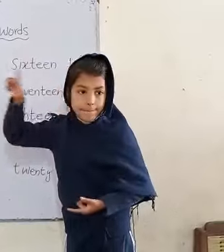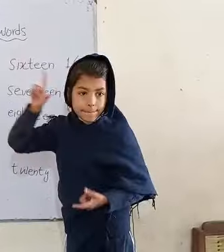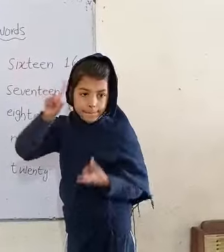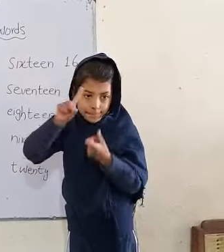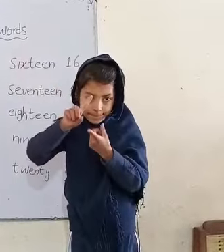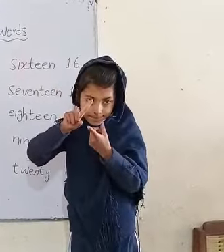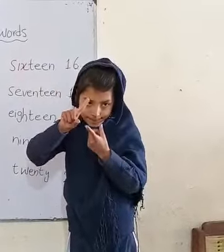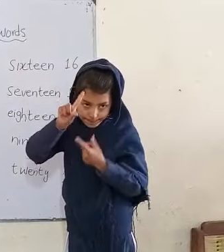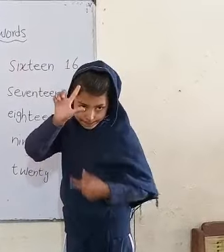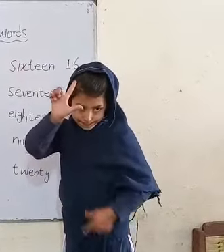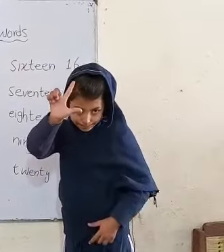L